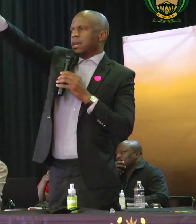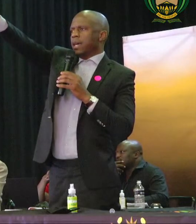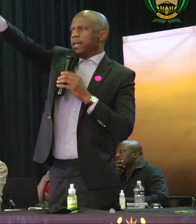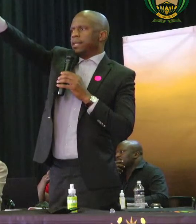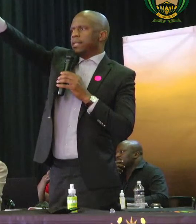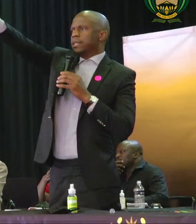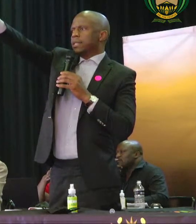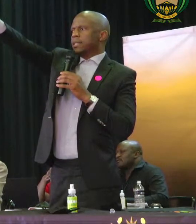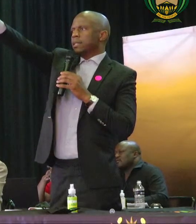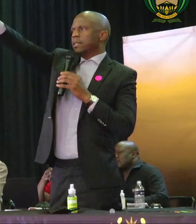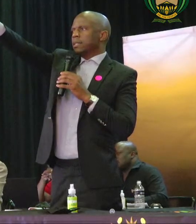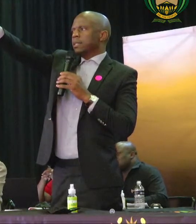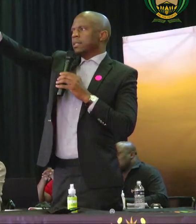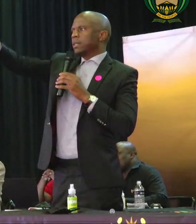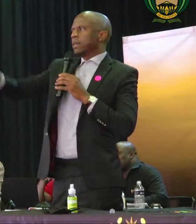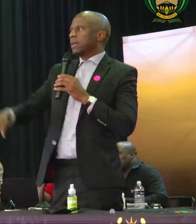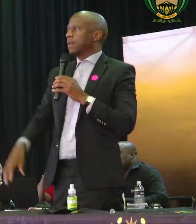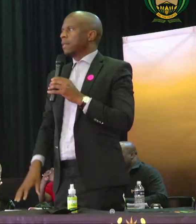8.